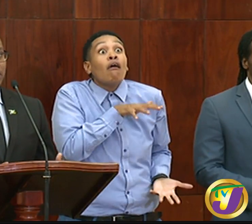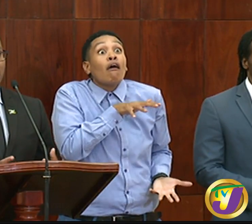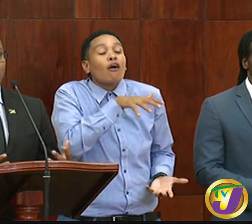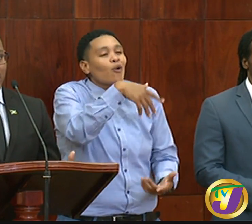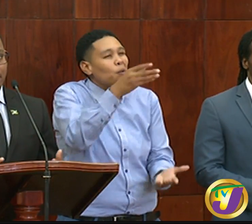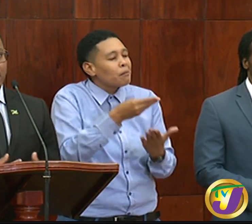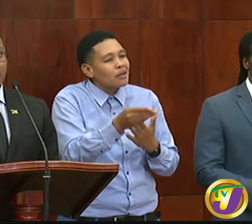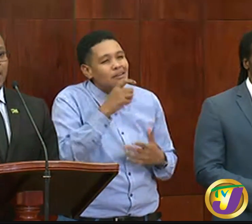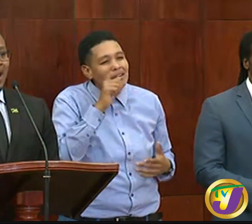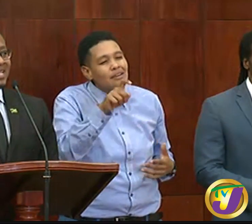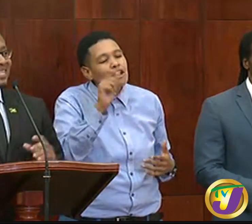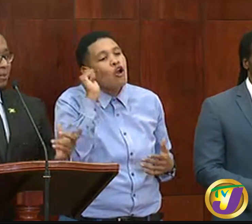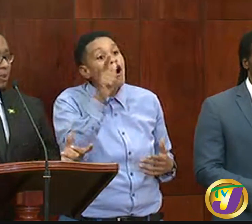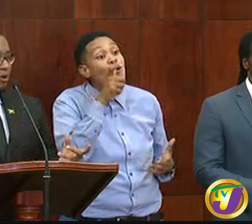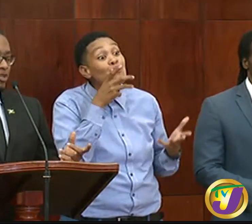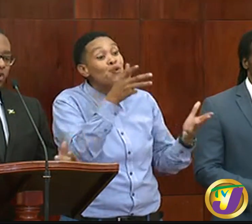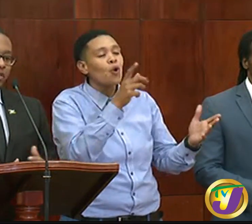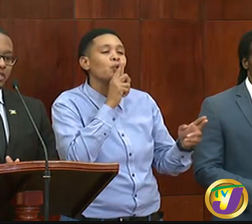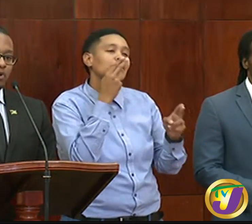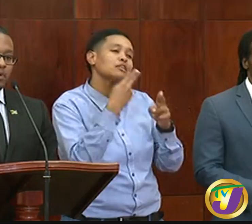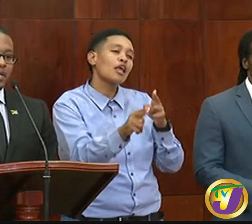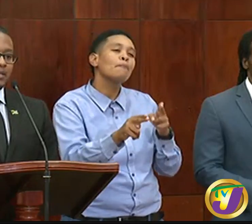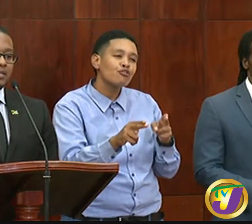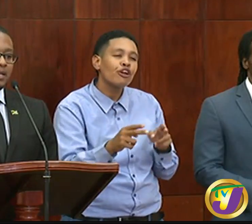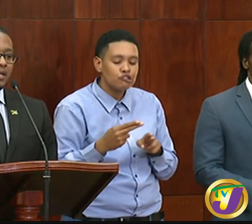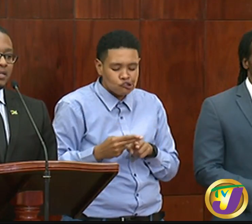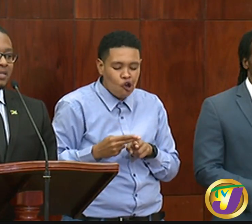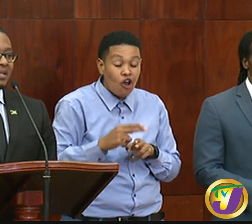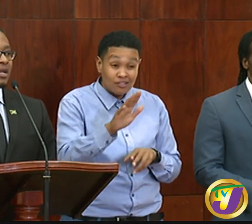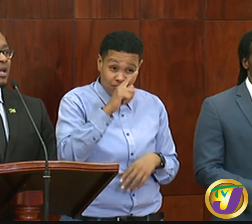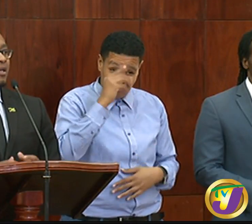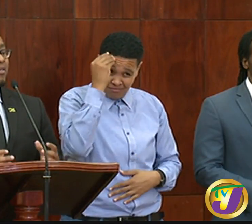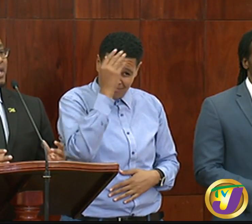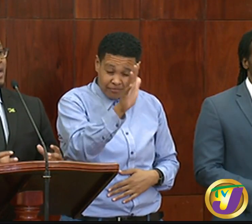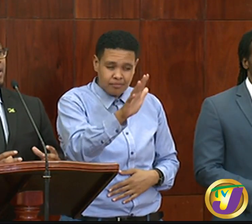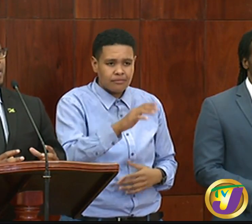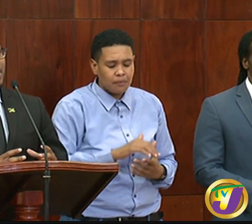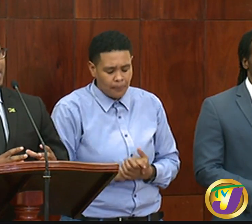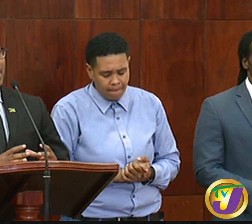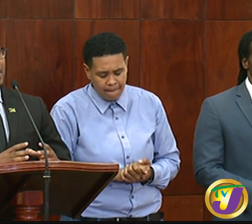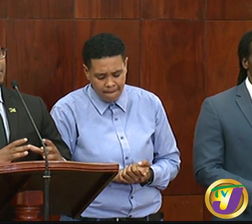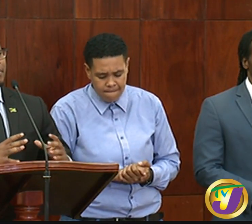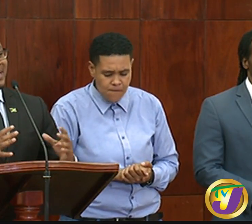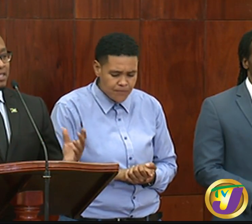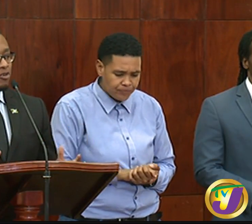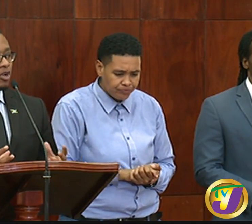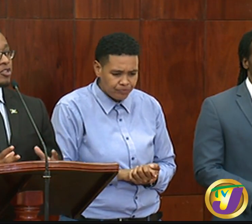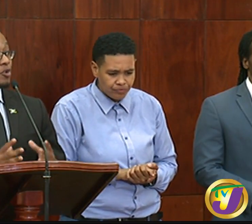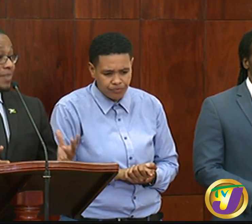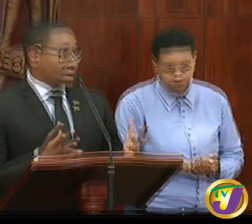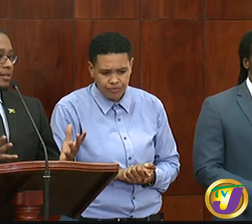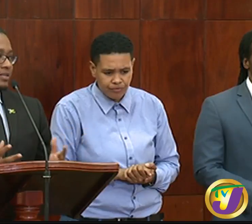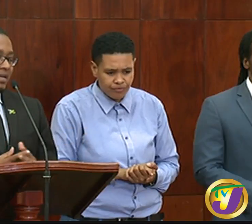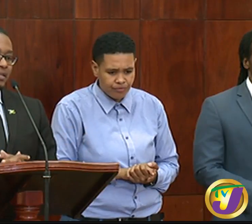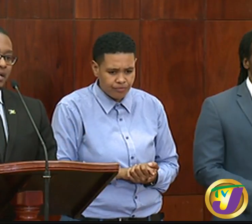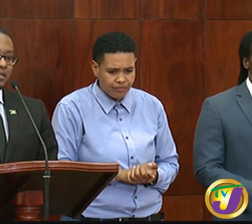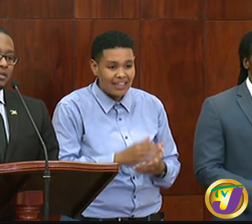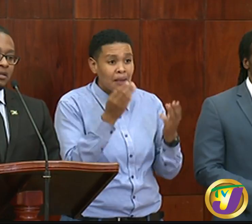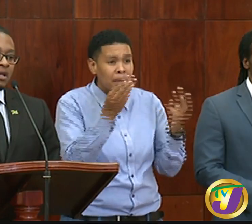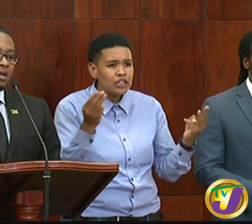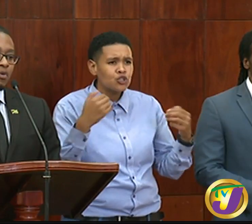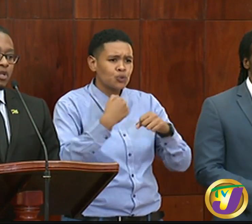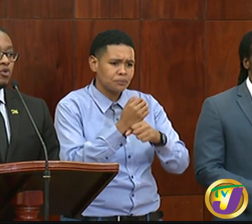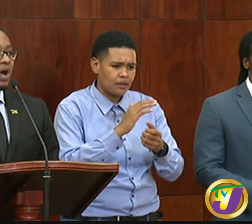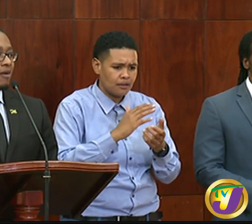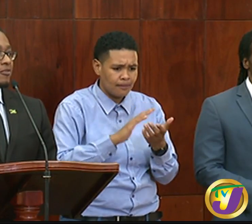goes out, there will be a temporary shortage. What we can say is that the materials to make